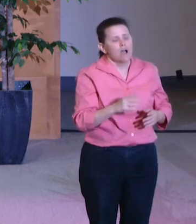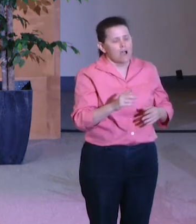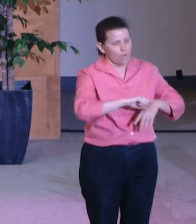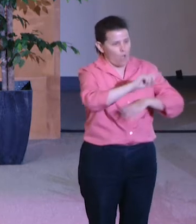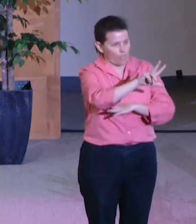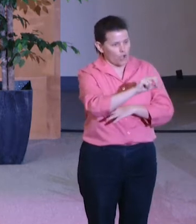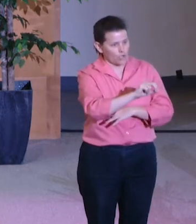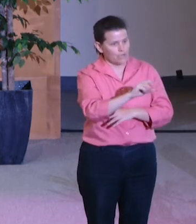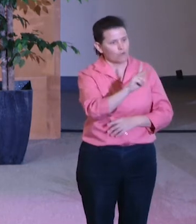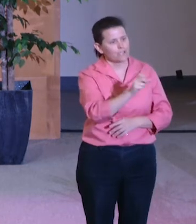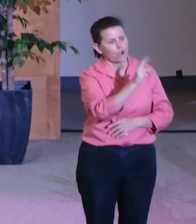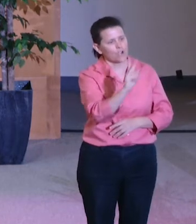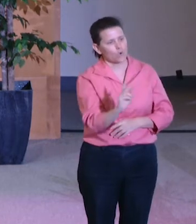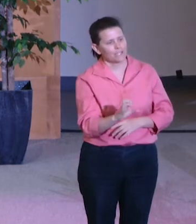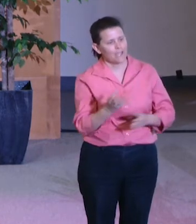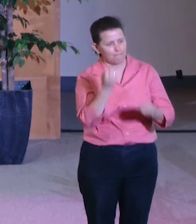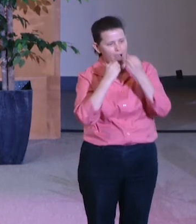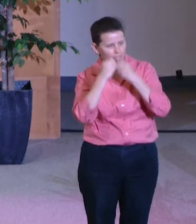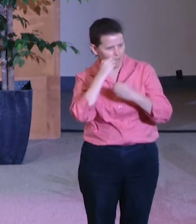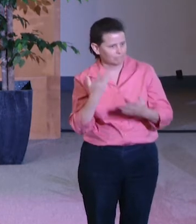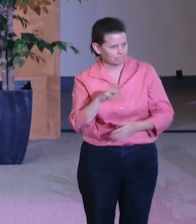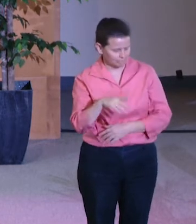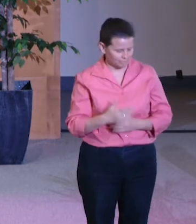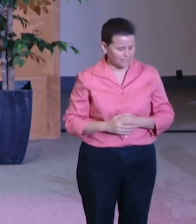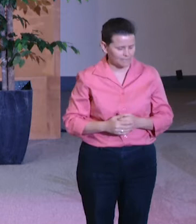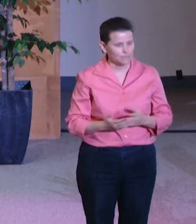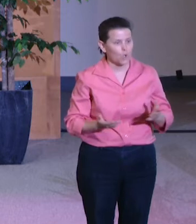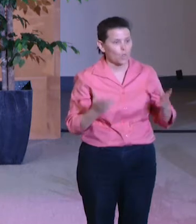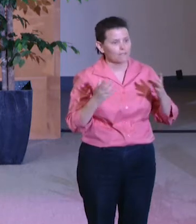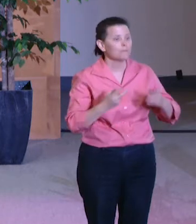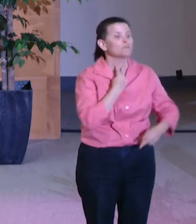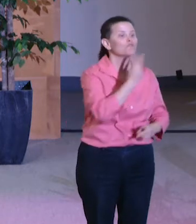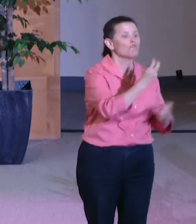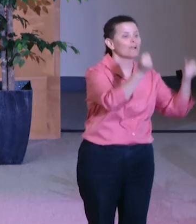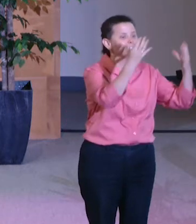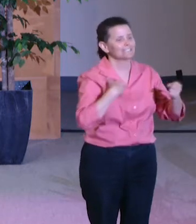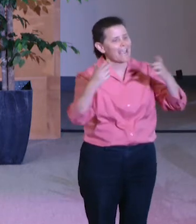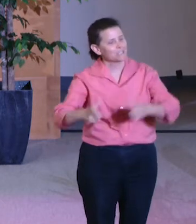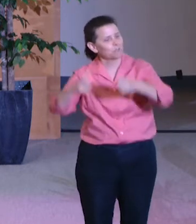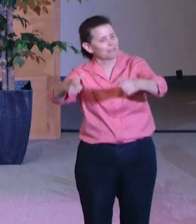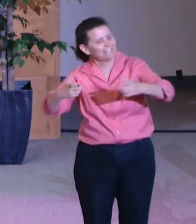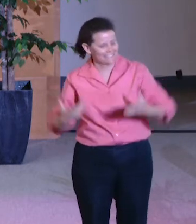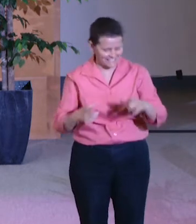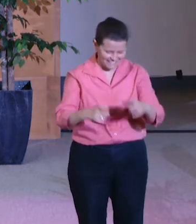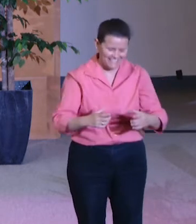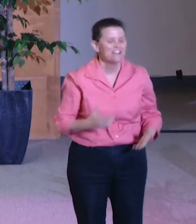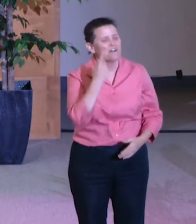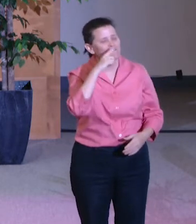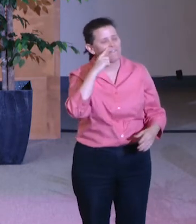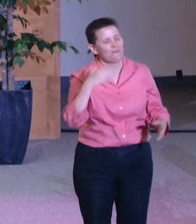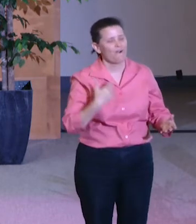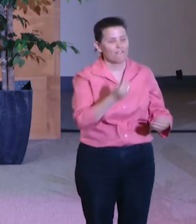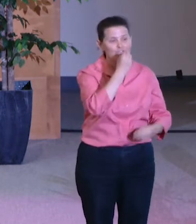and potluck event. Lift up your voices and your plates as we gather together for food, fun, and musical